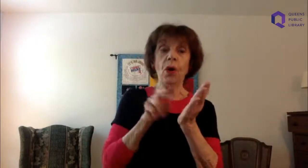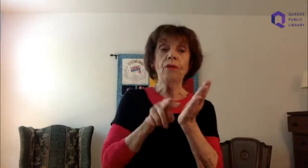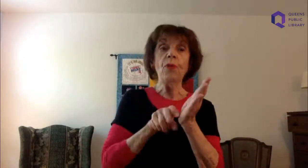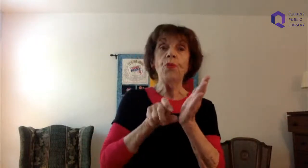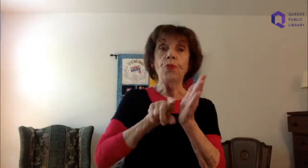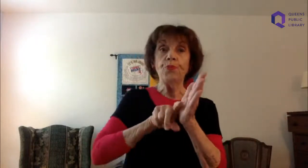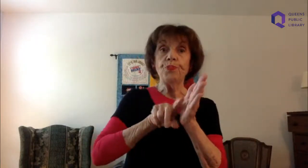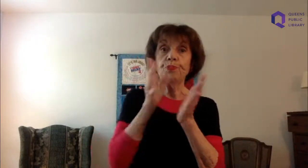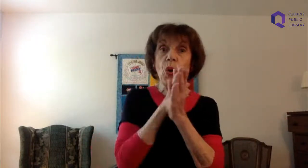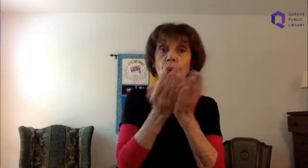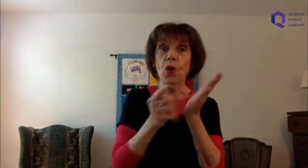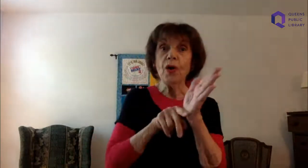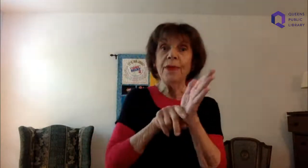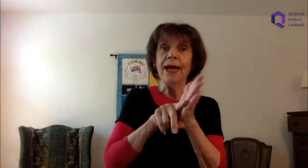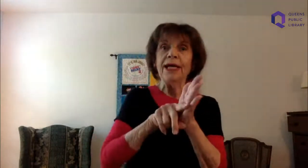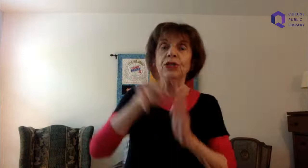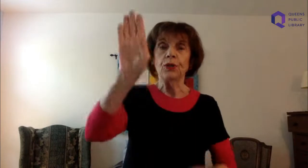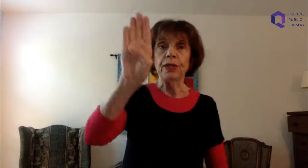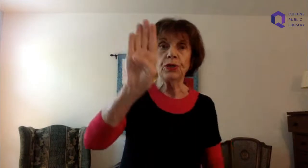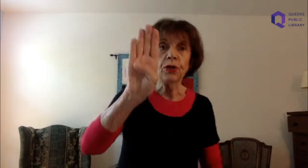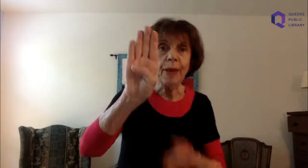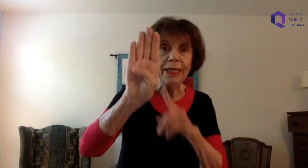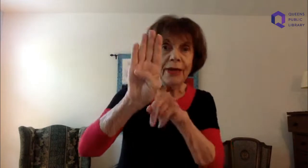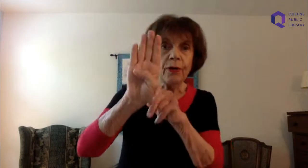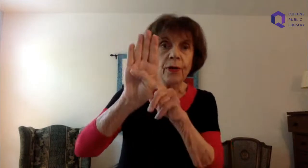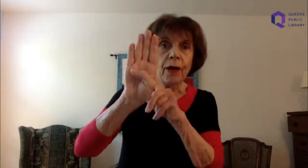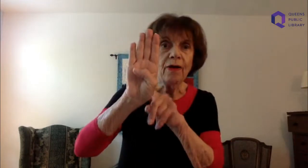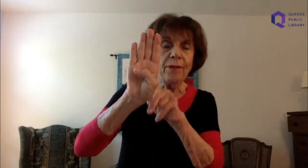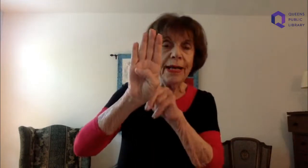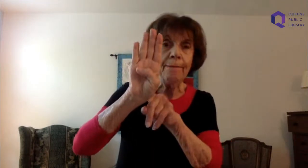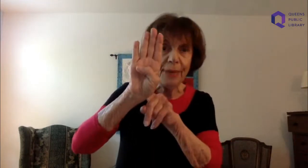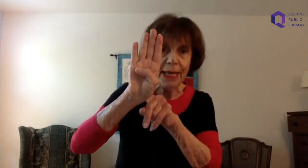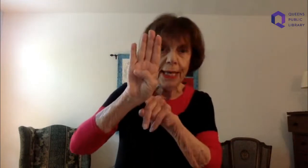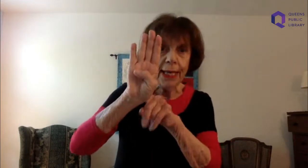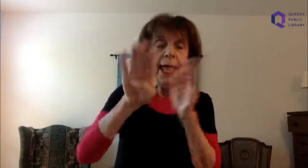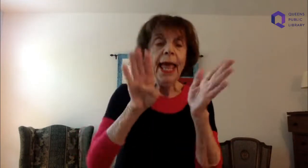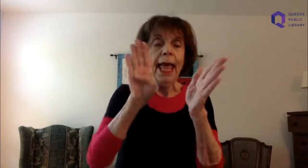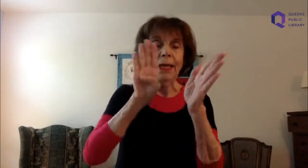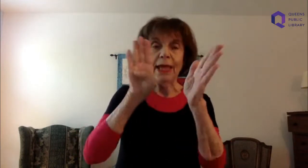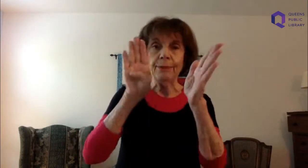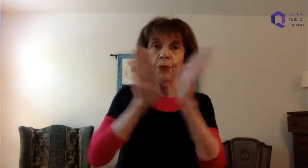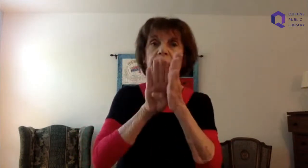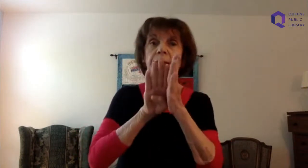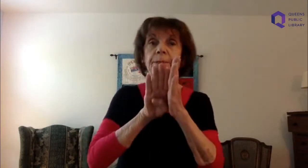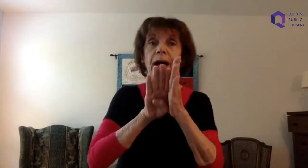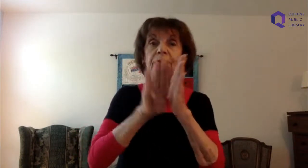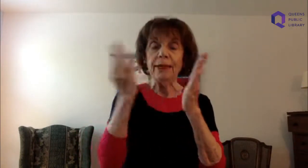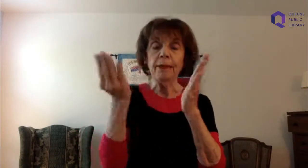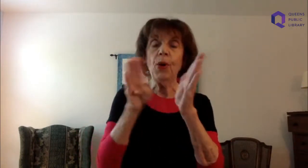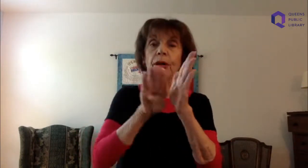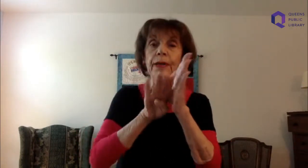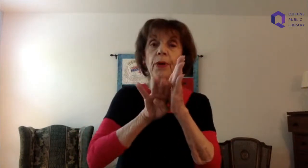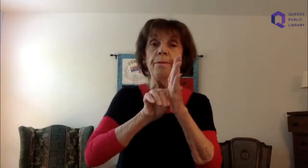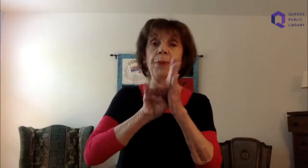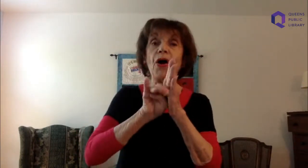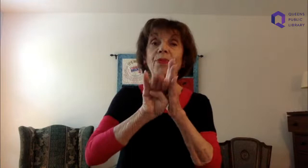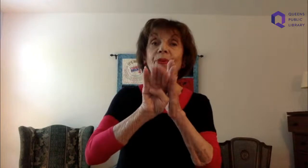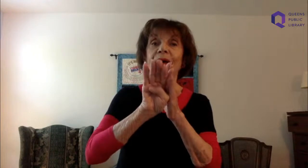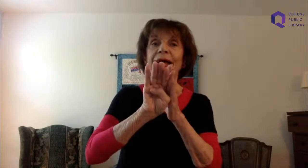are a bookworm. So they took my letter of my name, B, and they put it by in the book and went, Barbara.